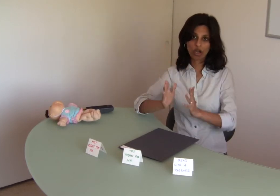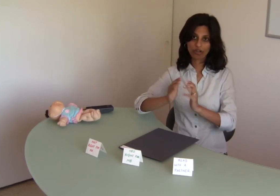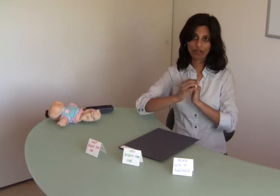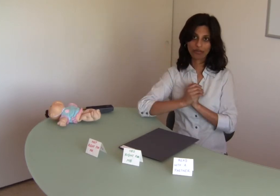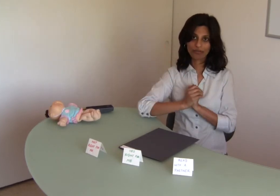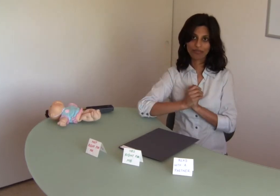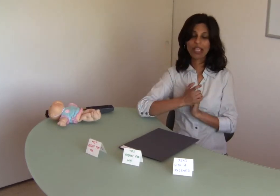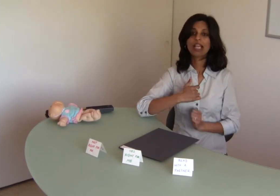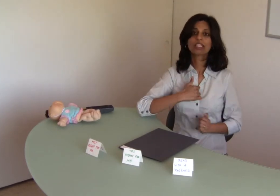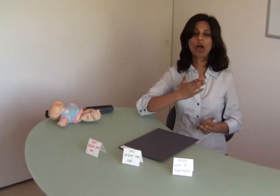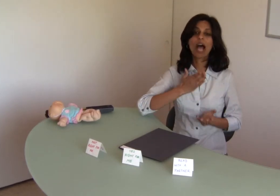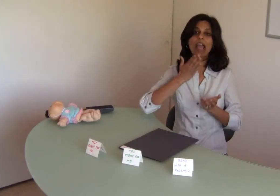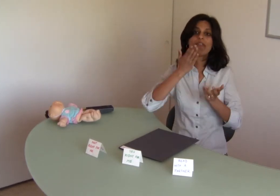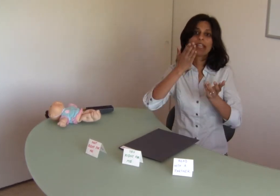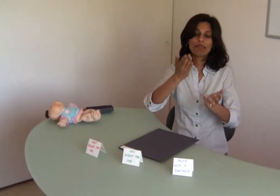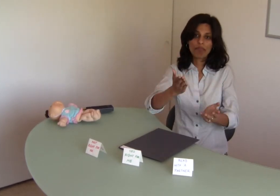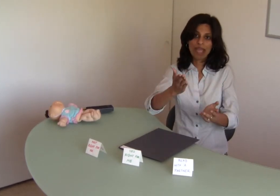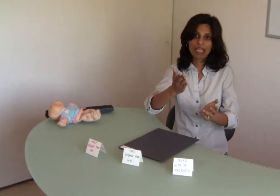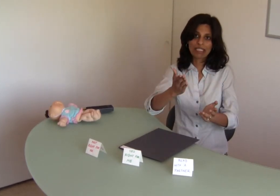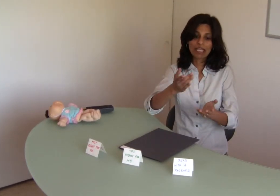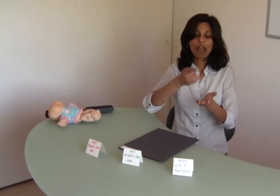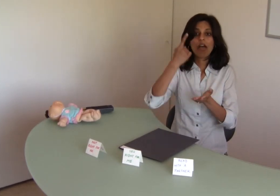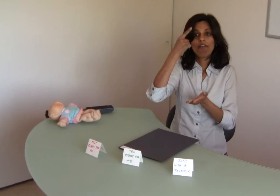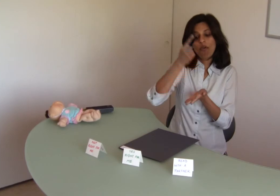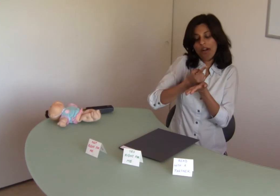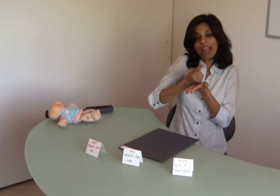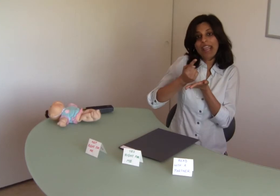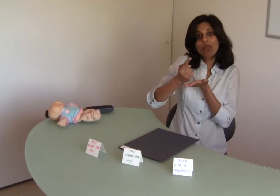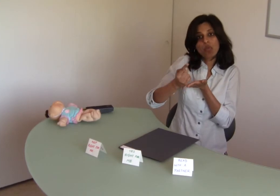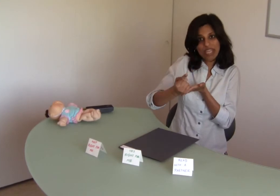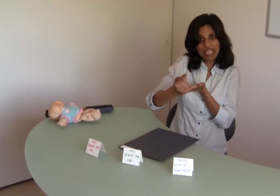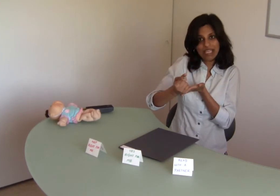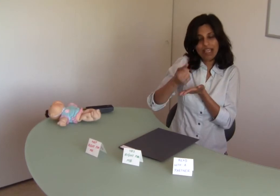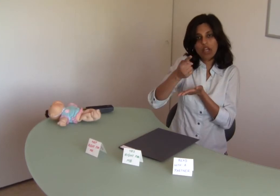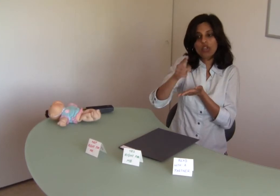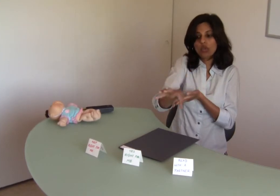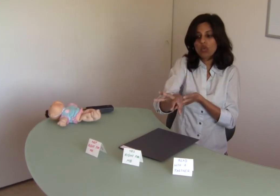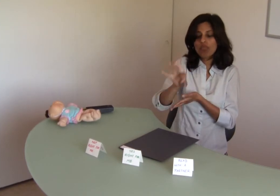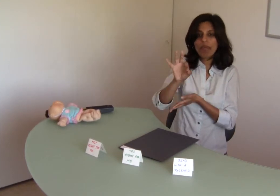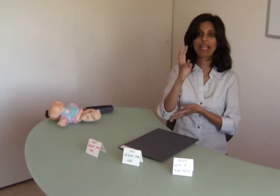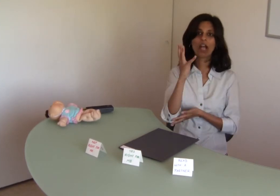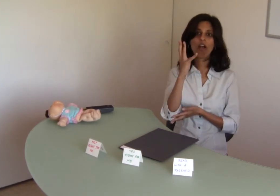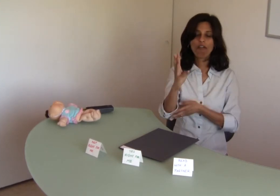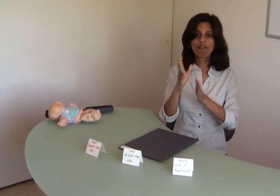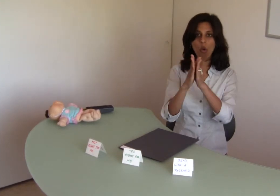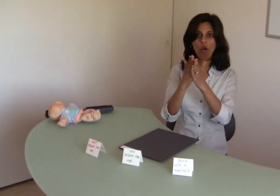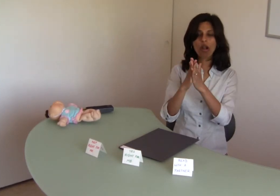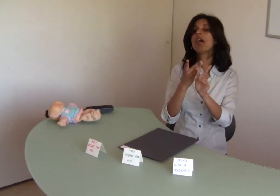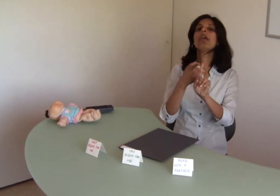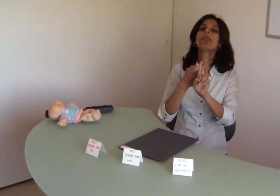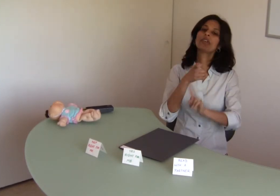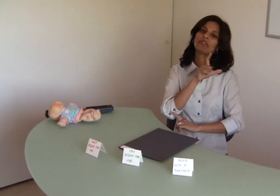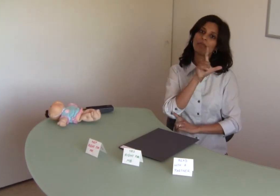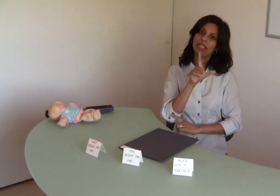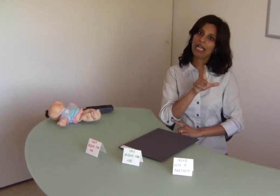partner. So I recommend for a week you pick 4 books from the